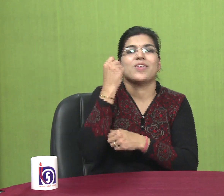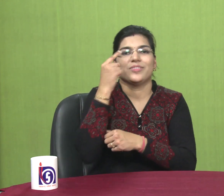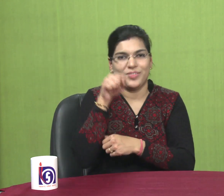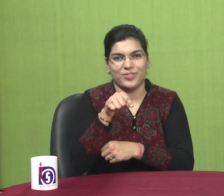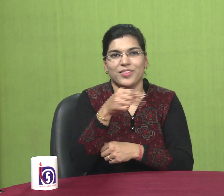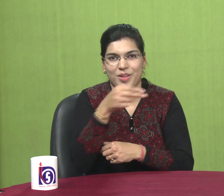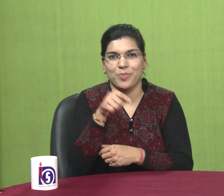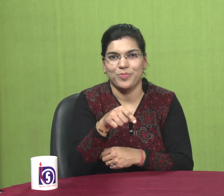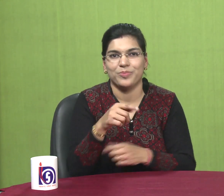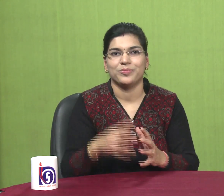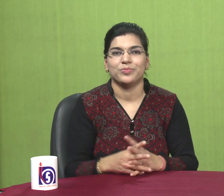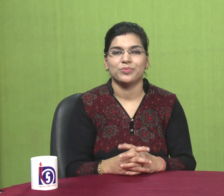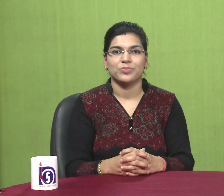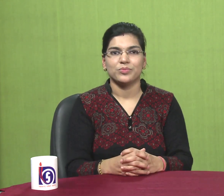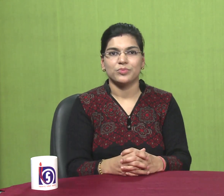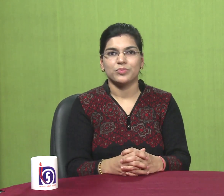friend has sent an email.